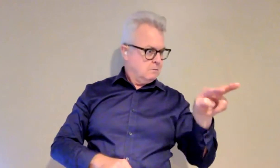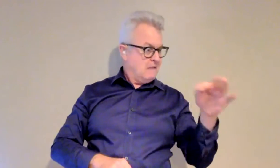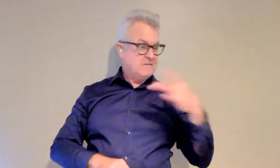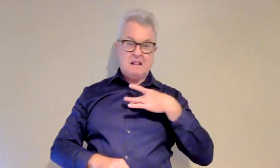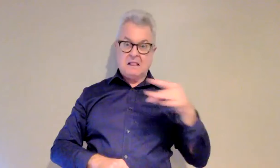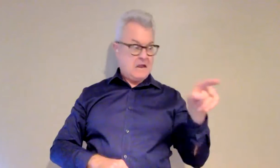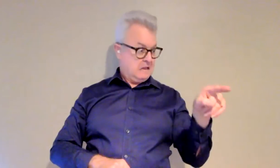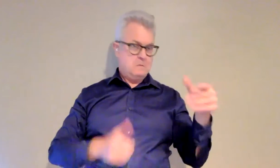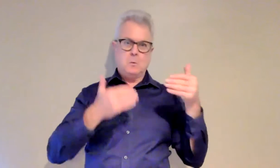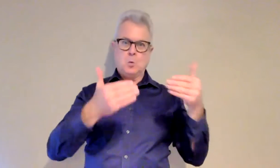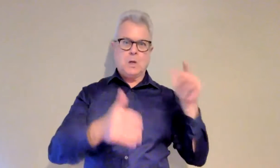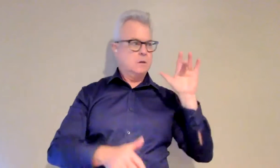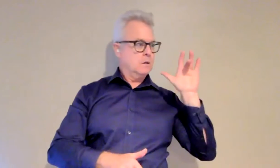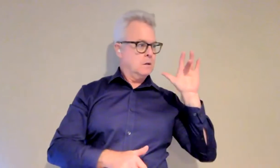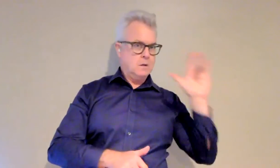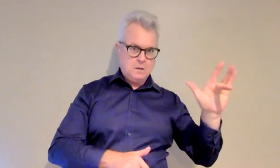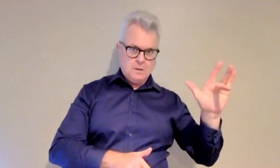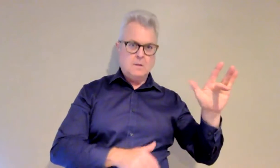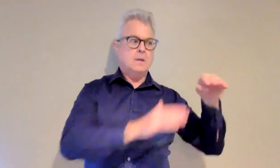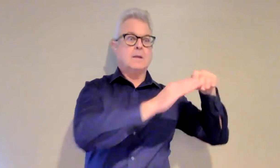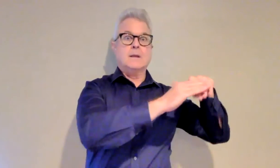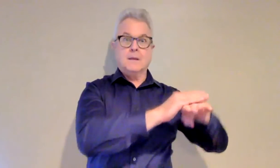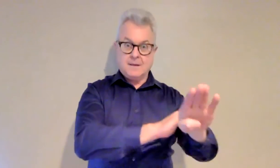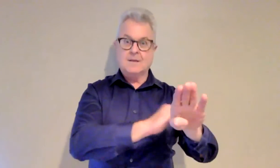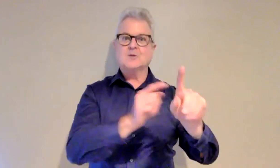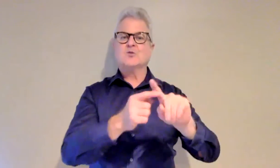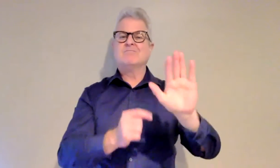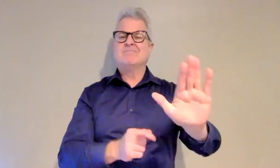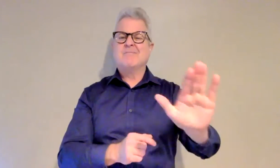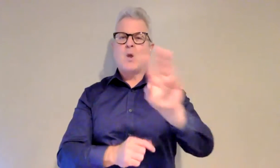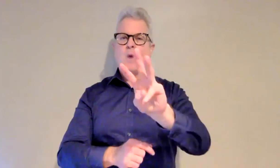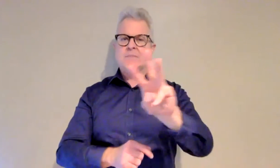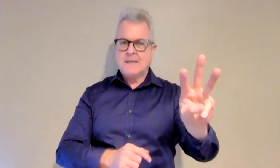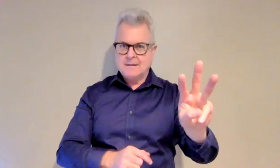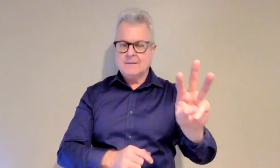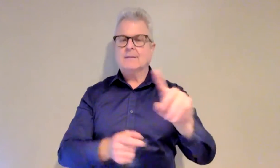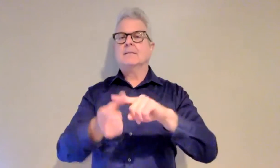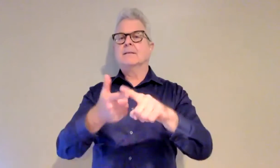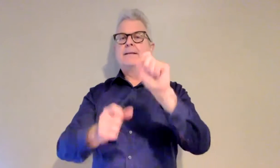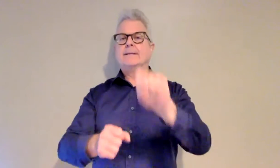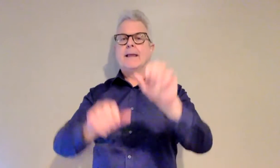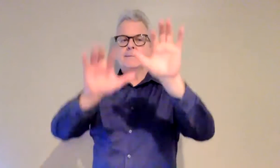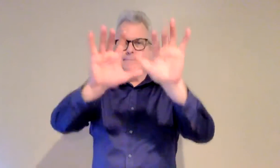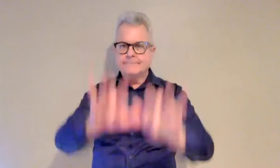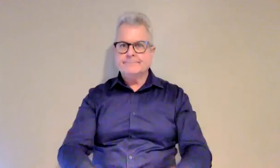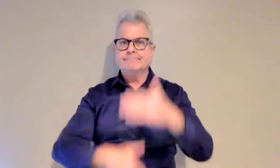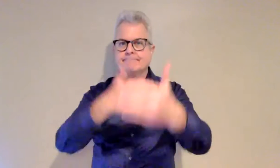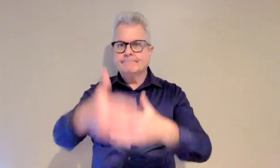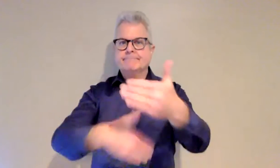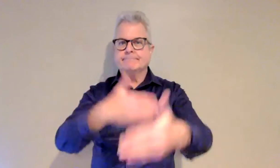So once you click on there near your home address, click on the one that you feel is most comfortable for you to go there, click onto that website,